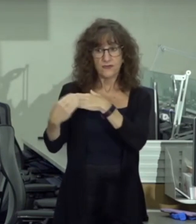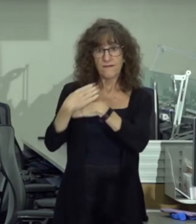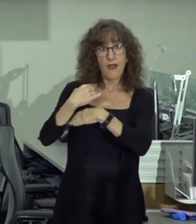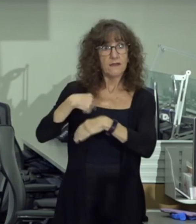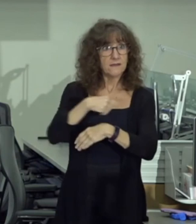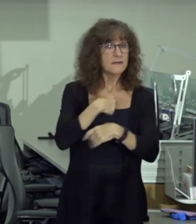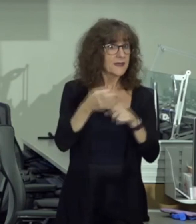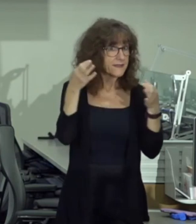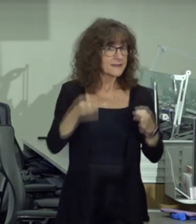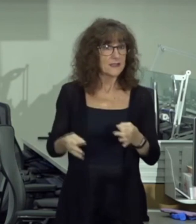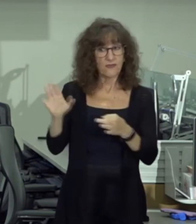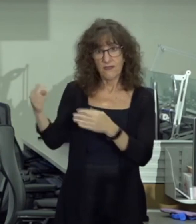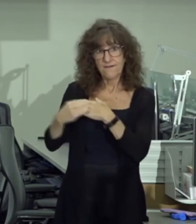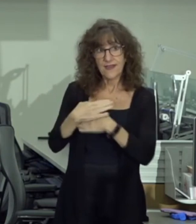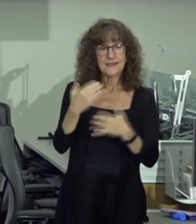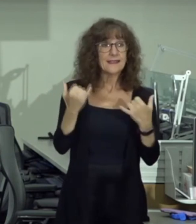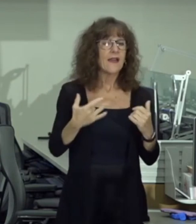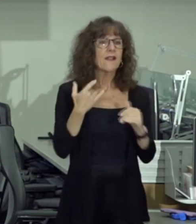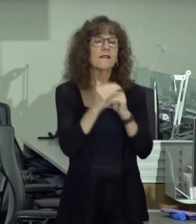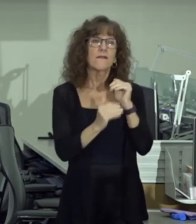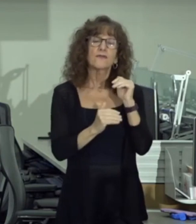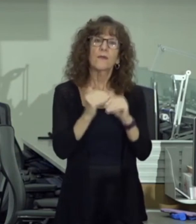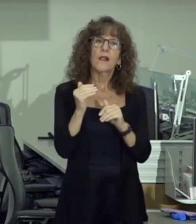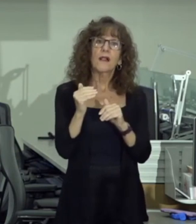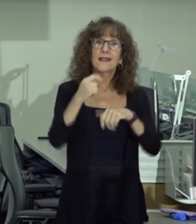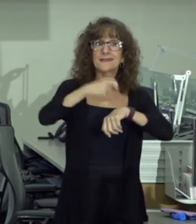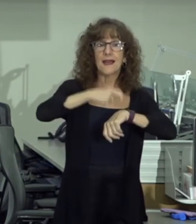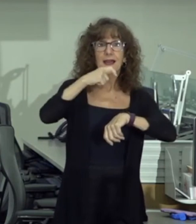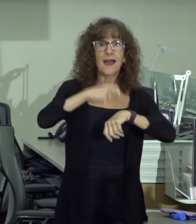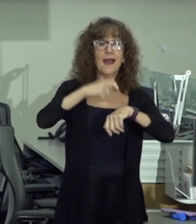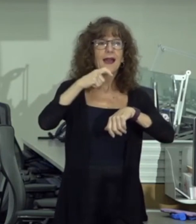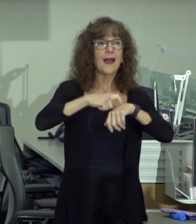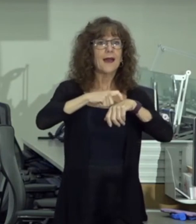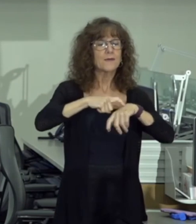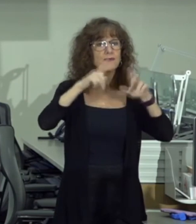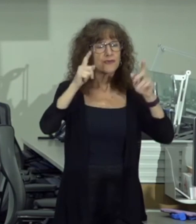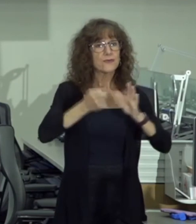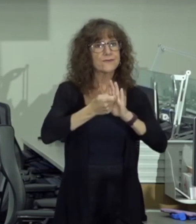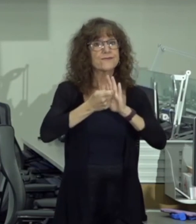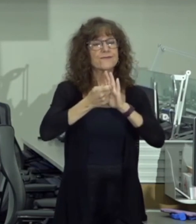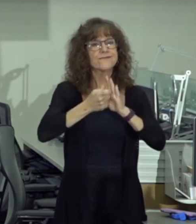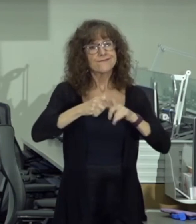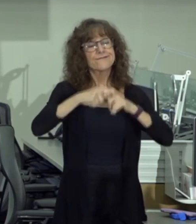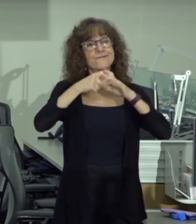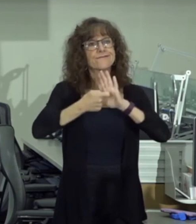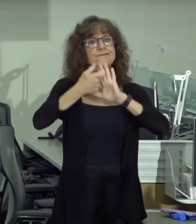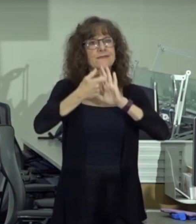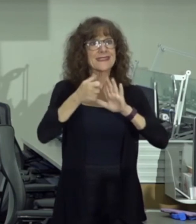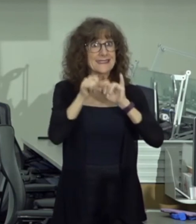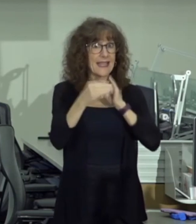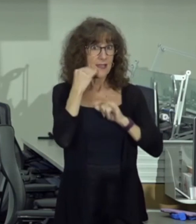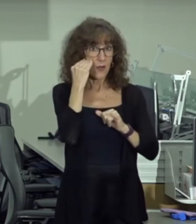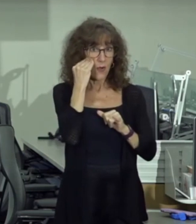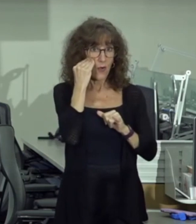decisions based on what they tell us. I am now comfortable that it is time to lift the stay-at-home order. Although, again, I want to be very clear